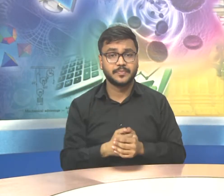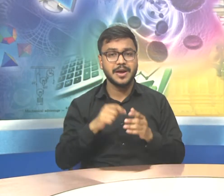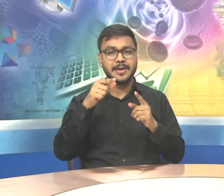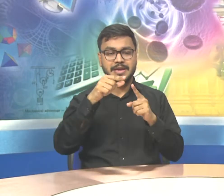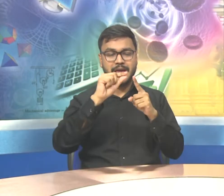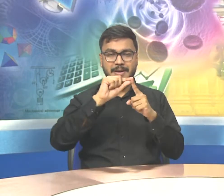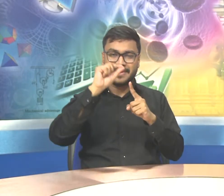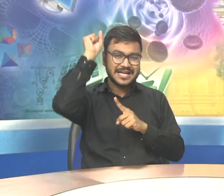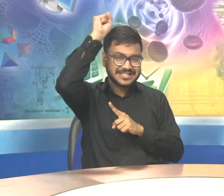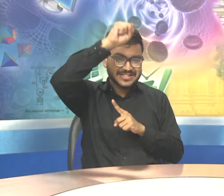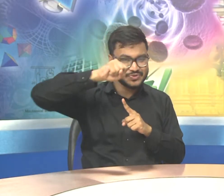For example,